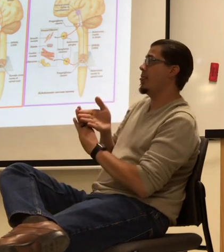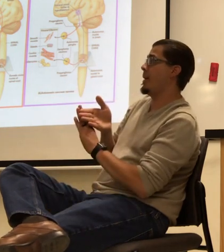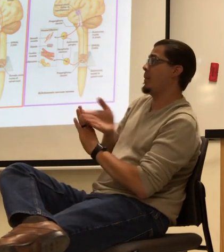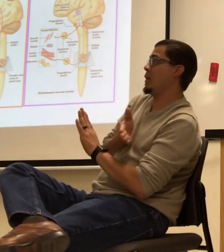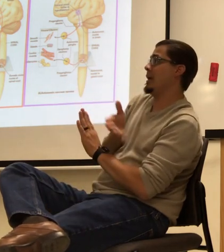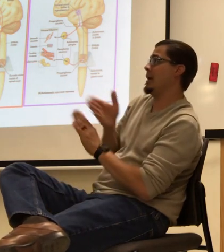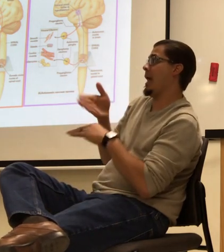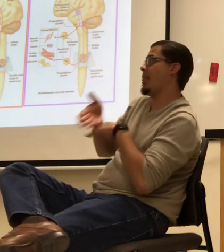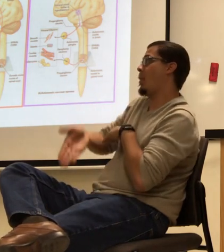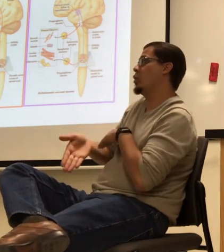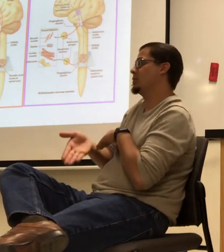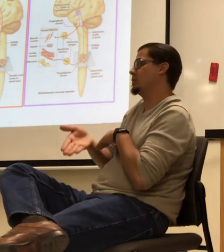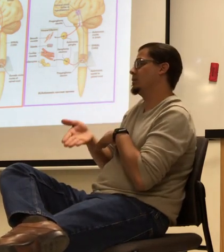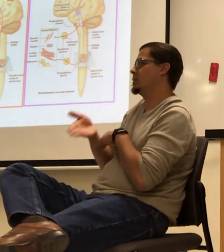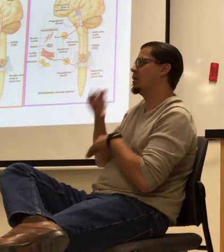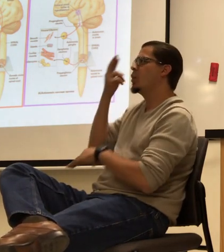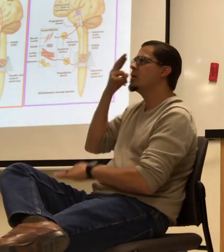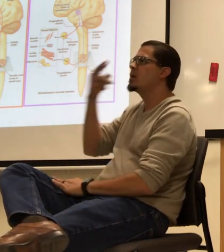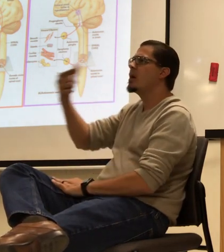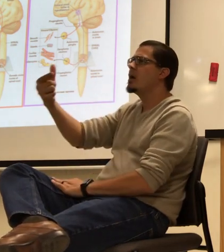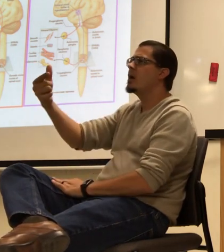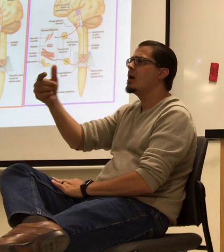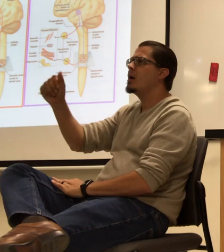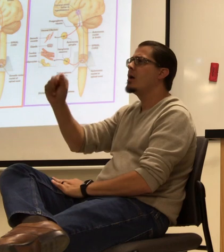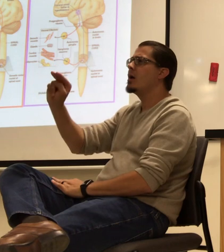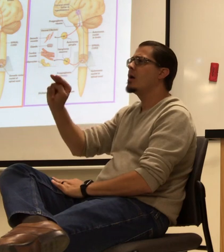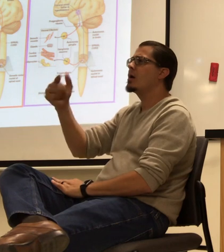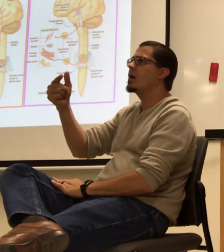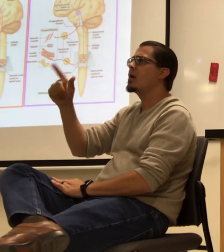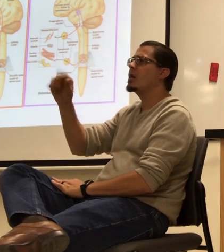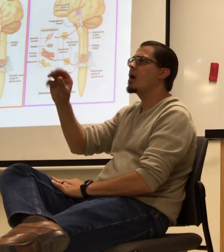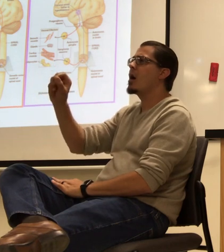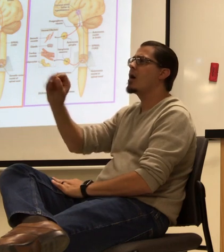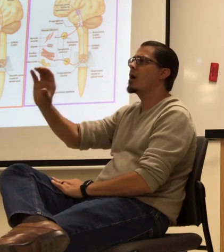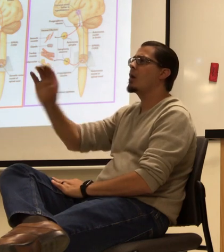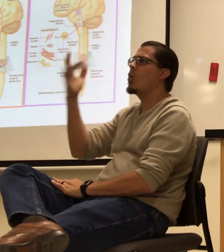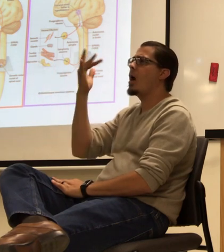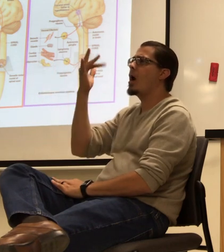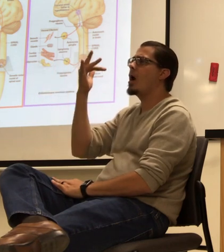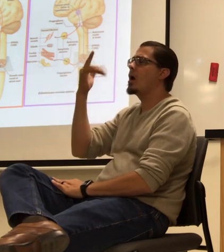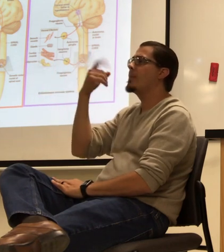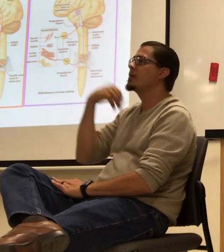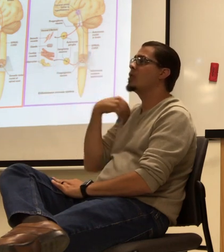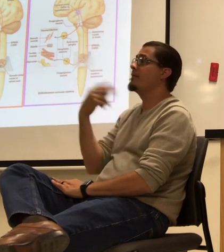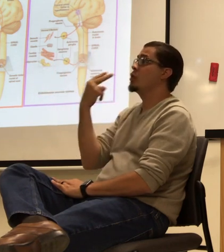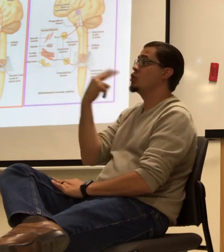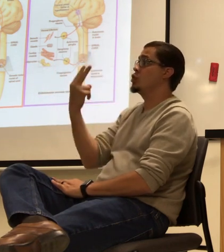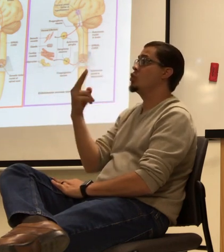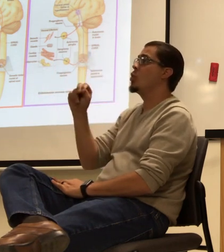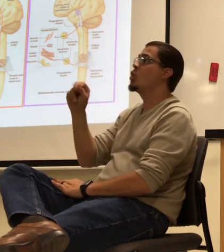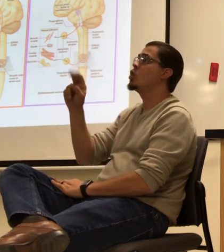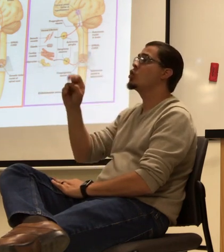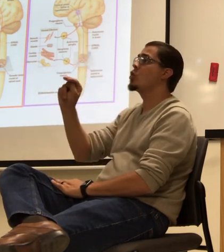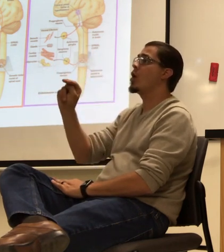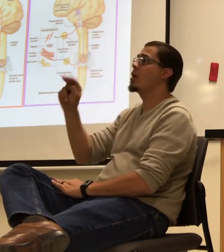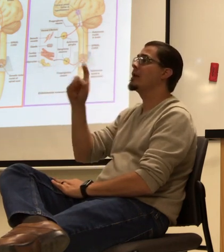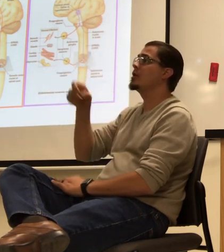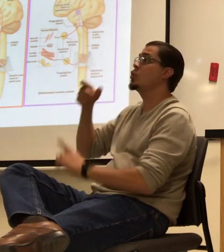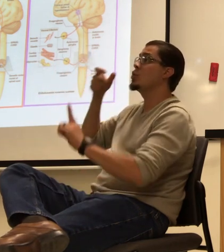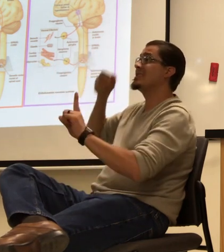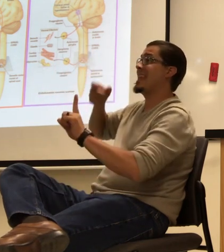Now the reason why we call them ganglionics is because you have two neurons that need to